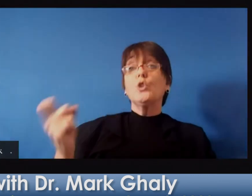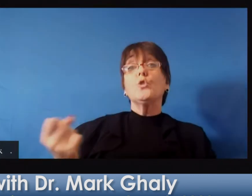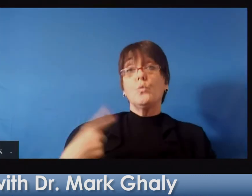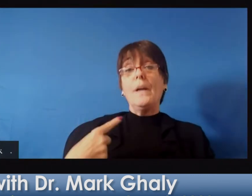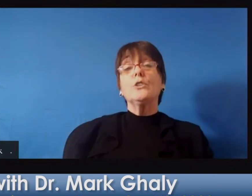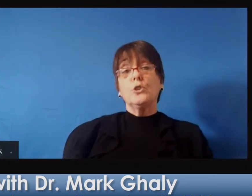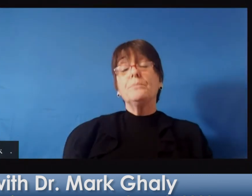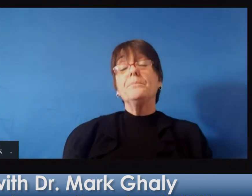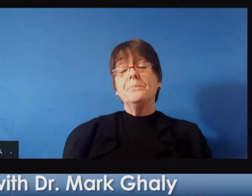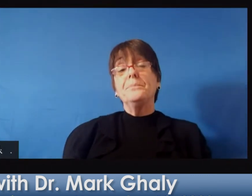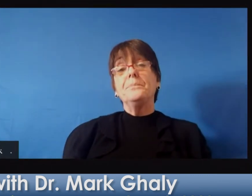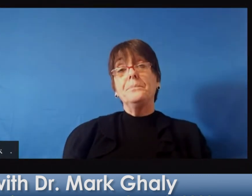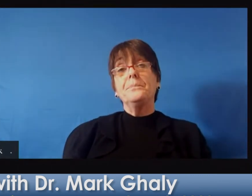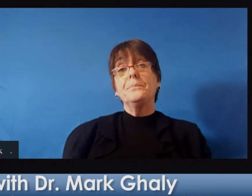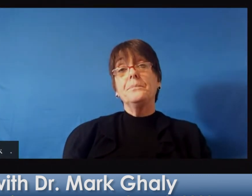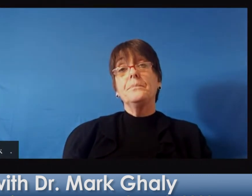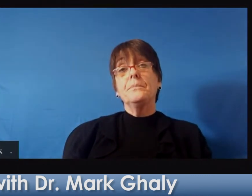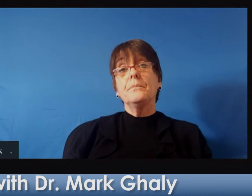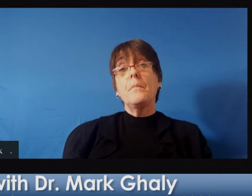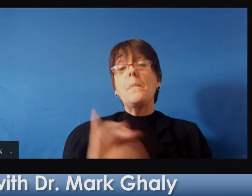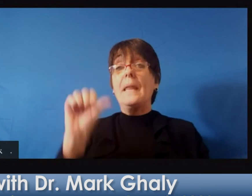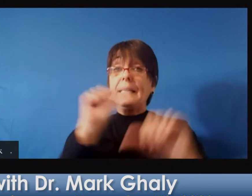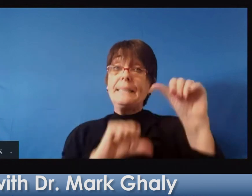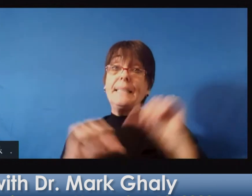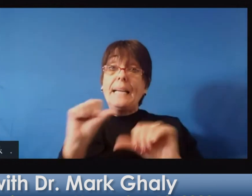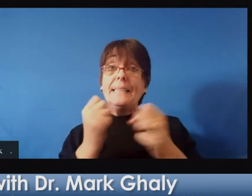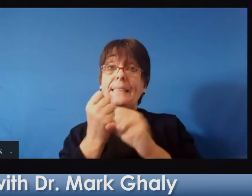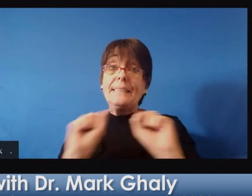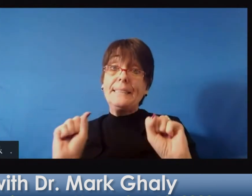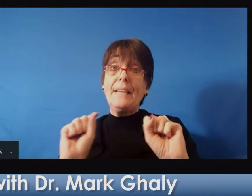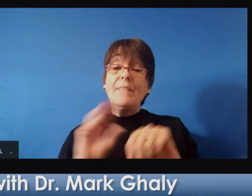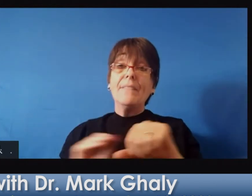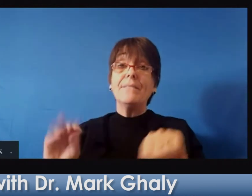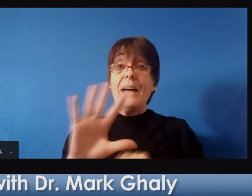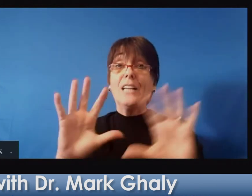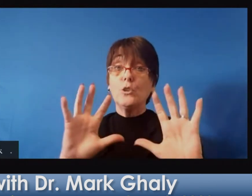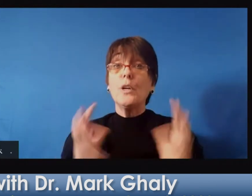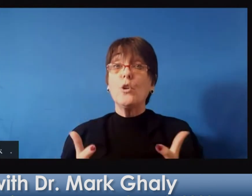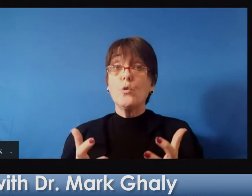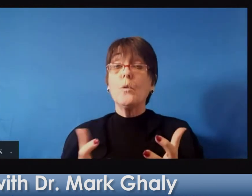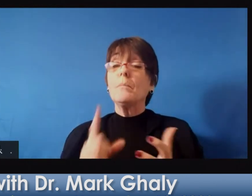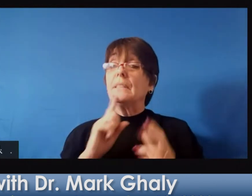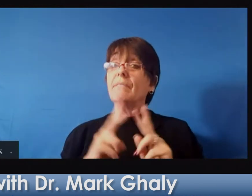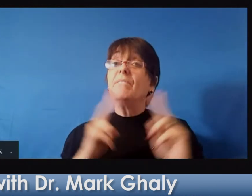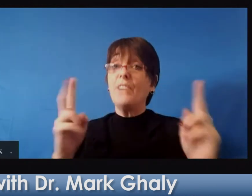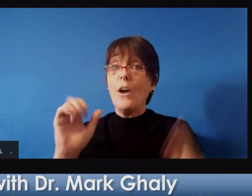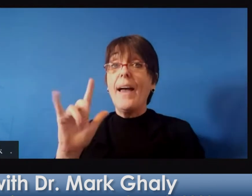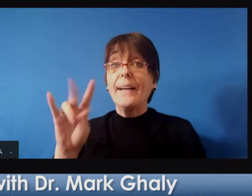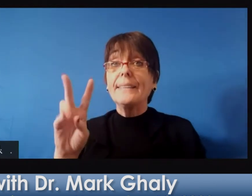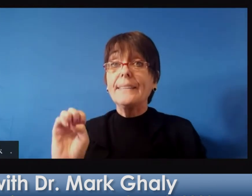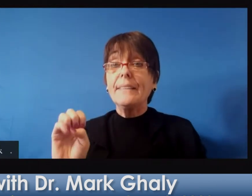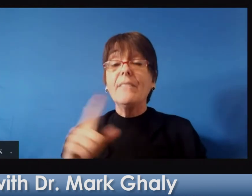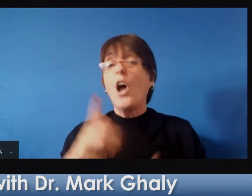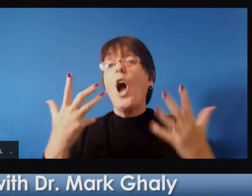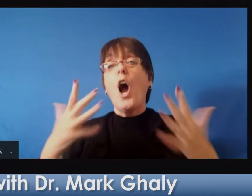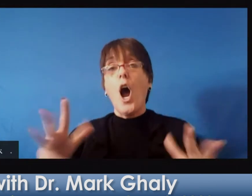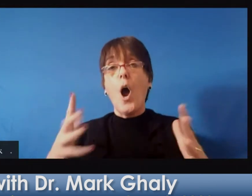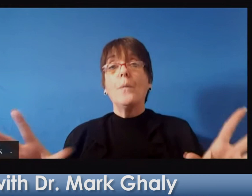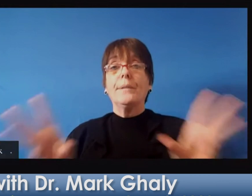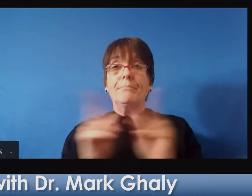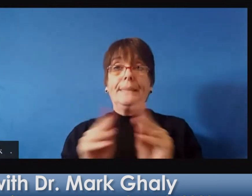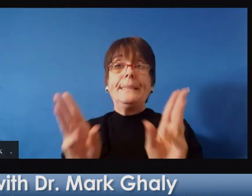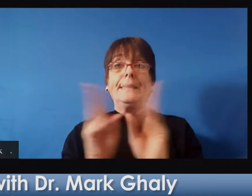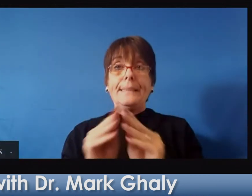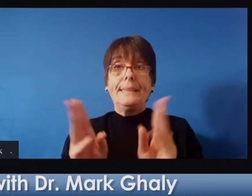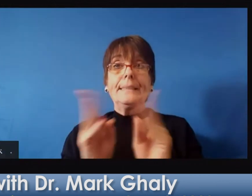And the Scientific Safety Advisory Group is active. They have already begun meeting.